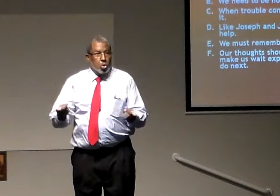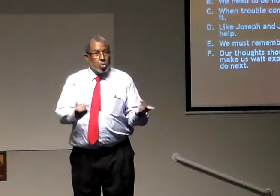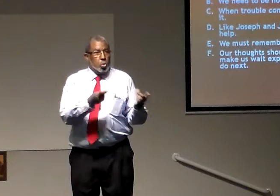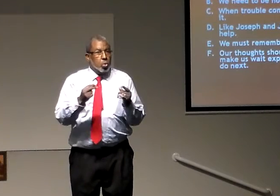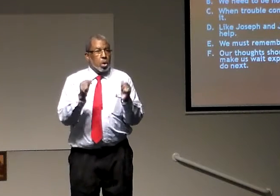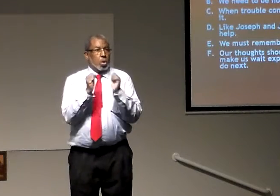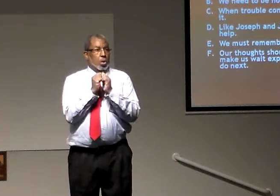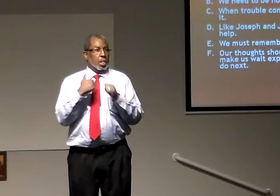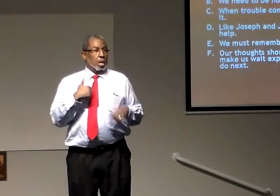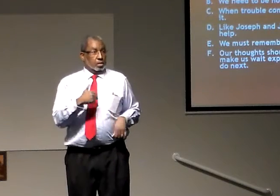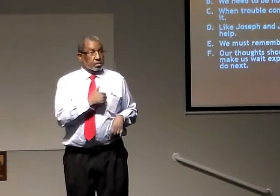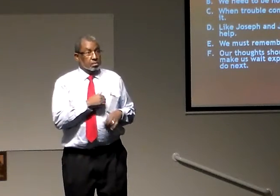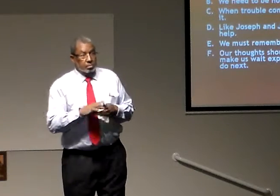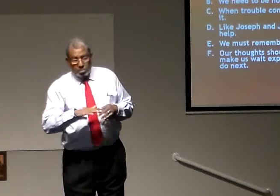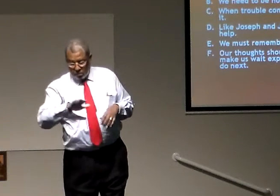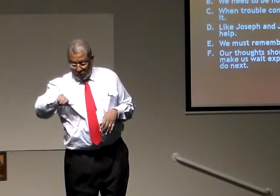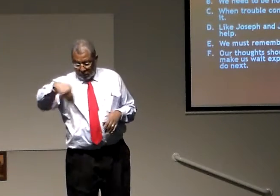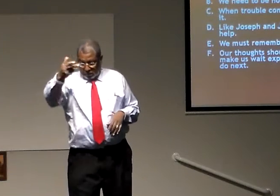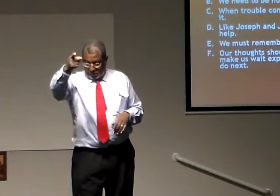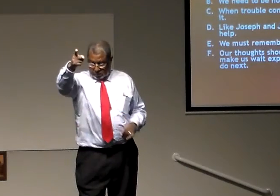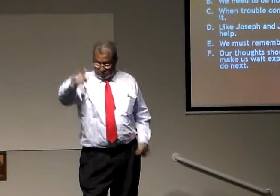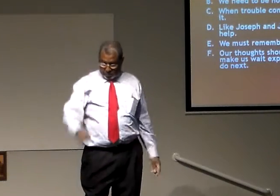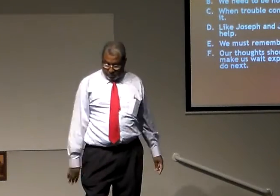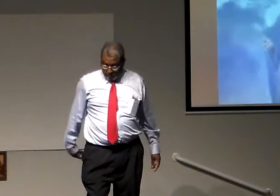to see what God would do next.